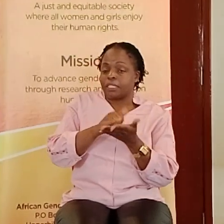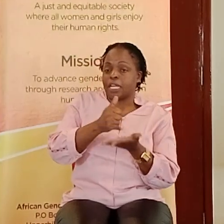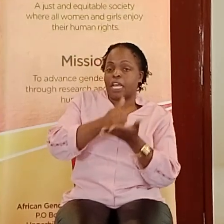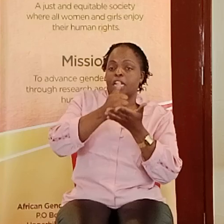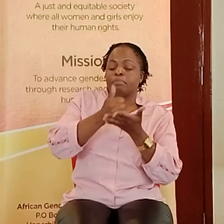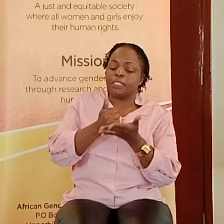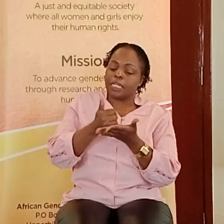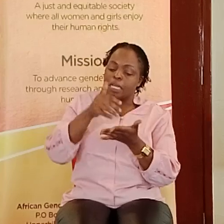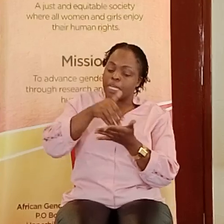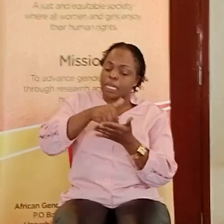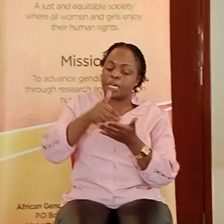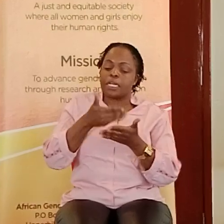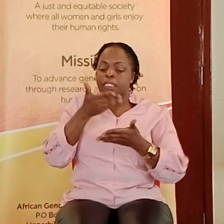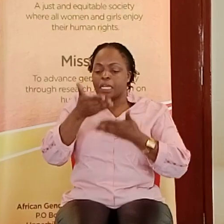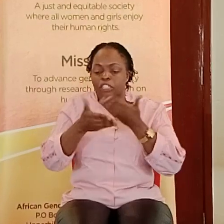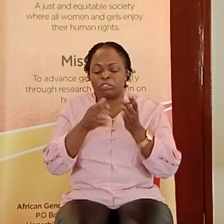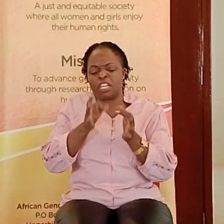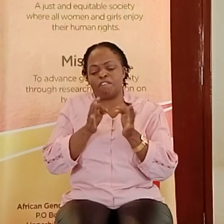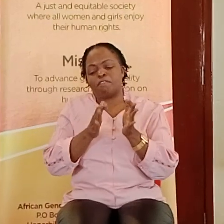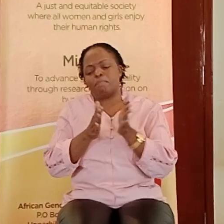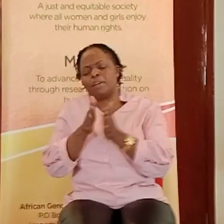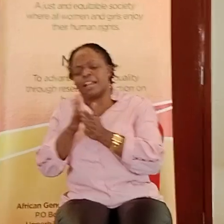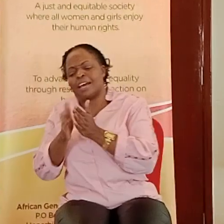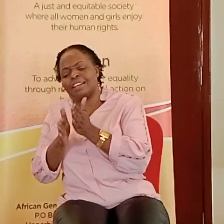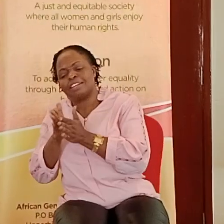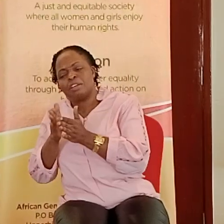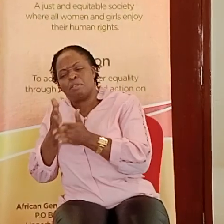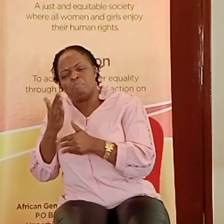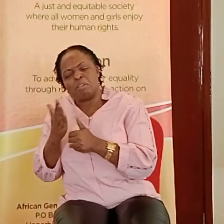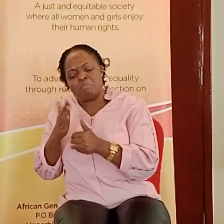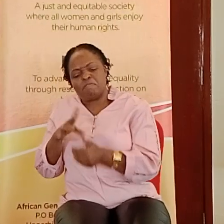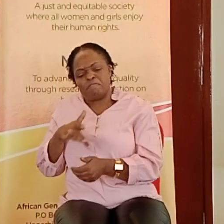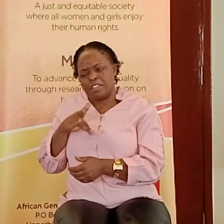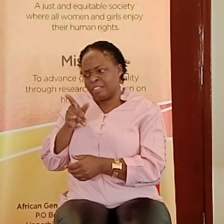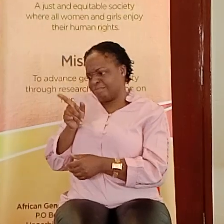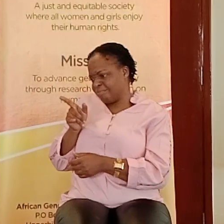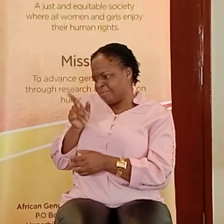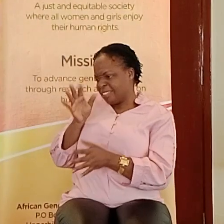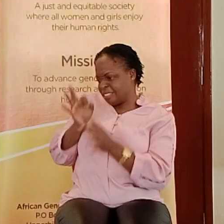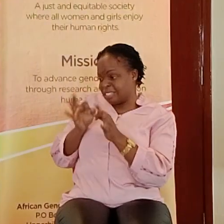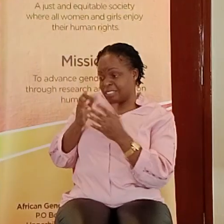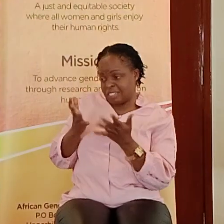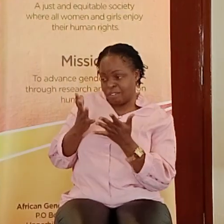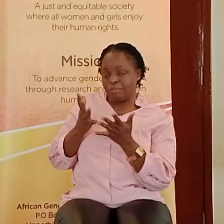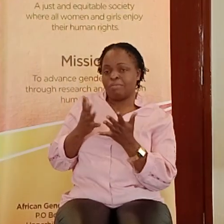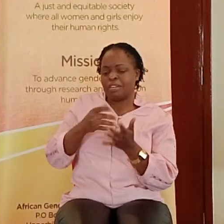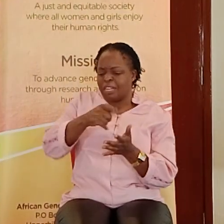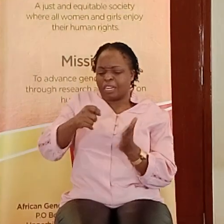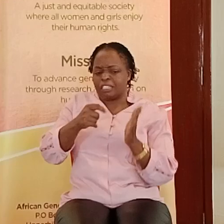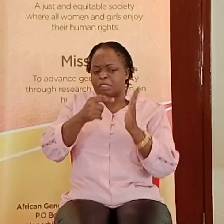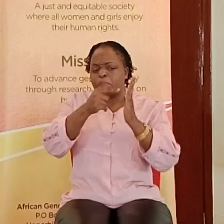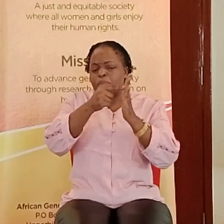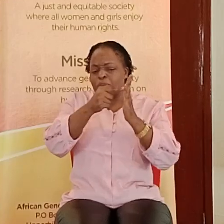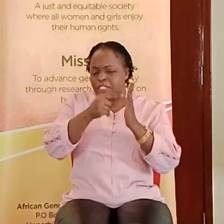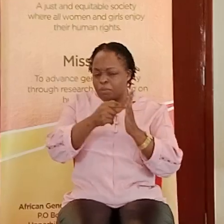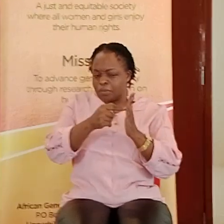because if you plan for it, maybe you're fearing the next person how they are going to judge, so you write your points. You want the English to